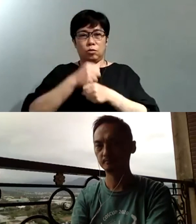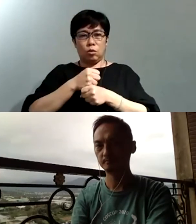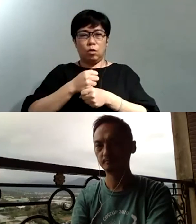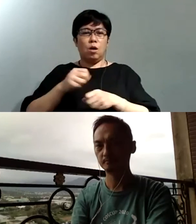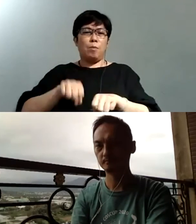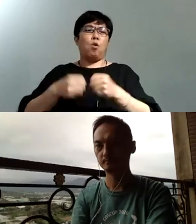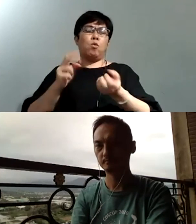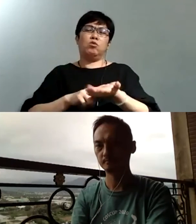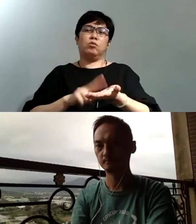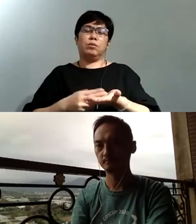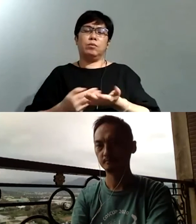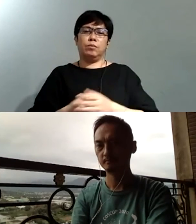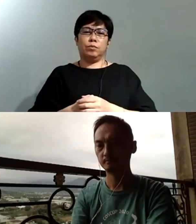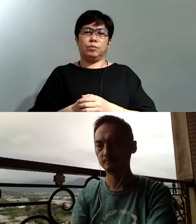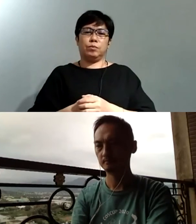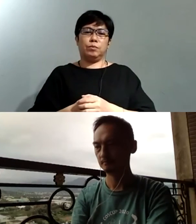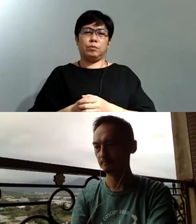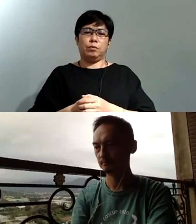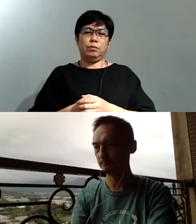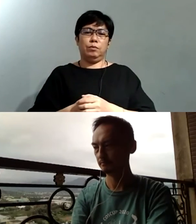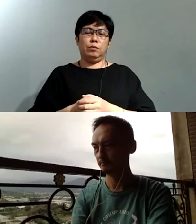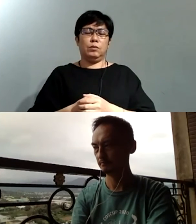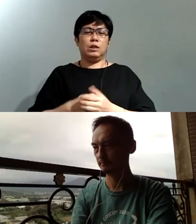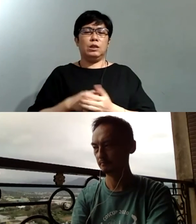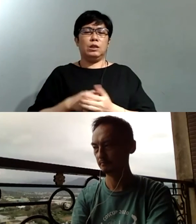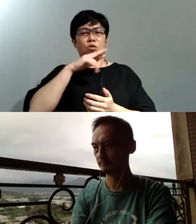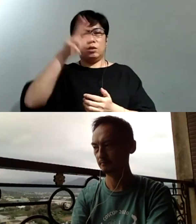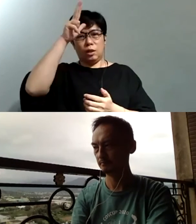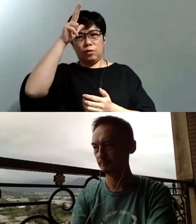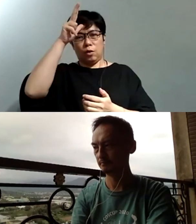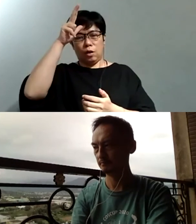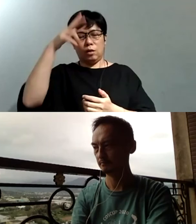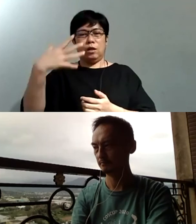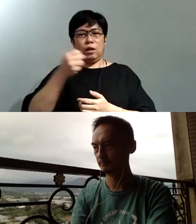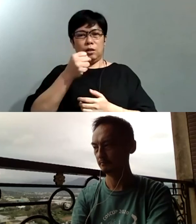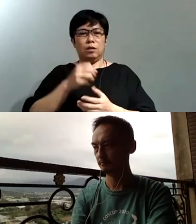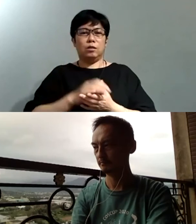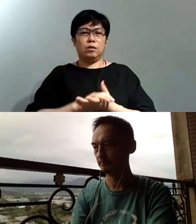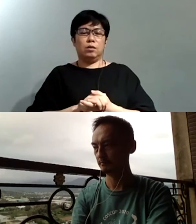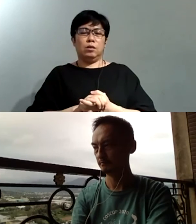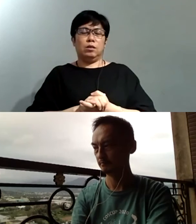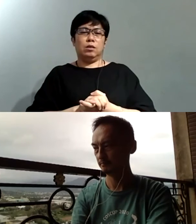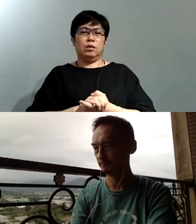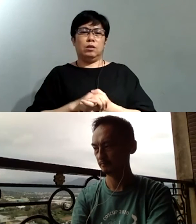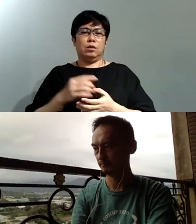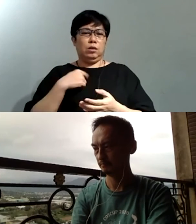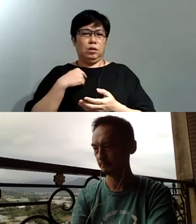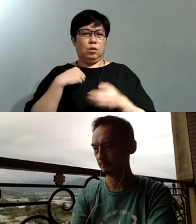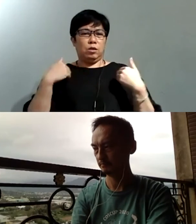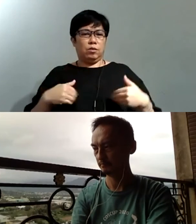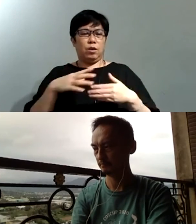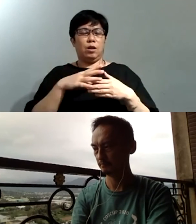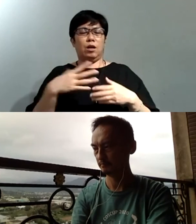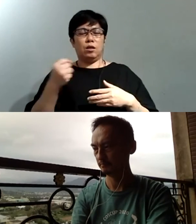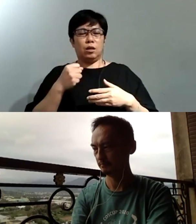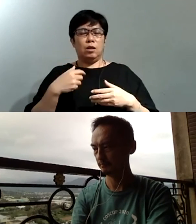If the government, as a leader of society, just choose not to stick to the rules, then how can you expect people to